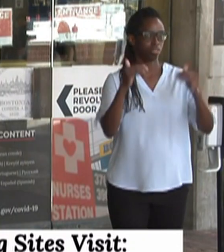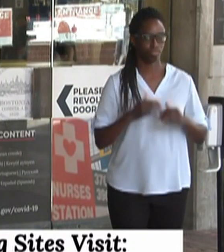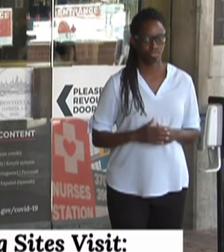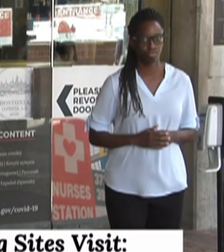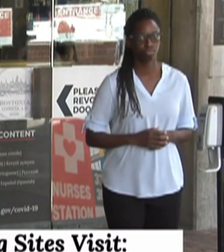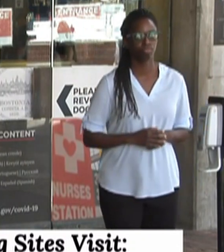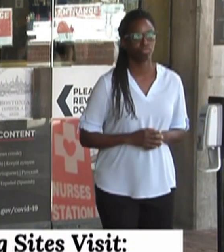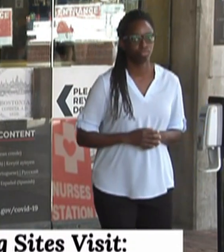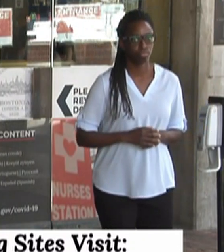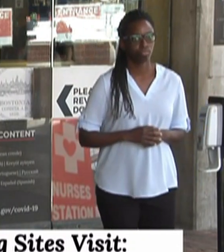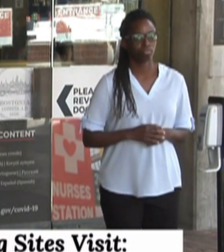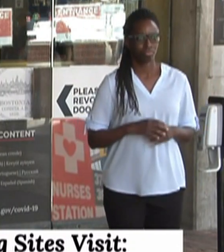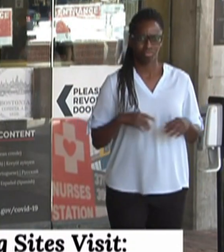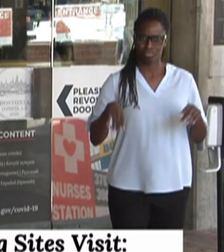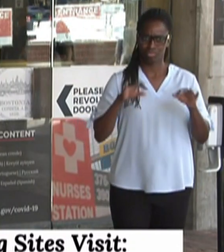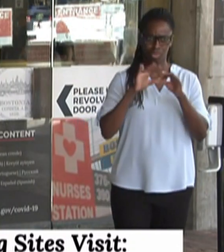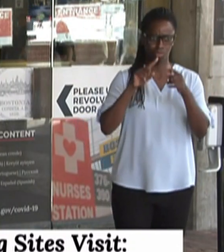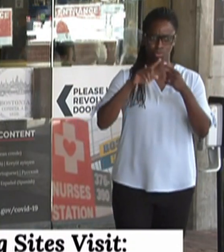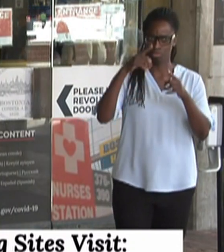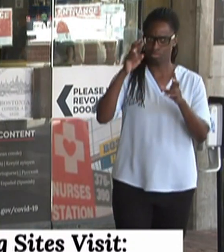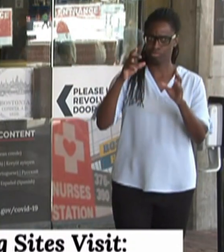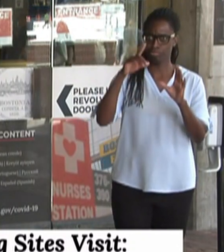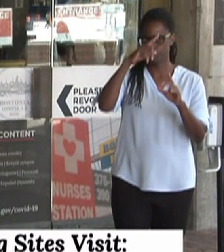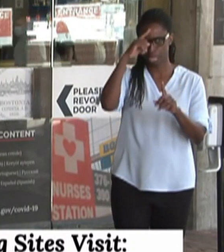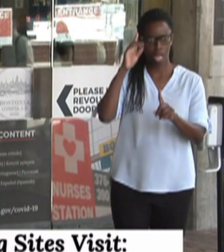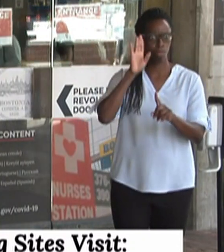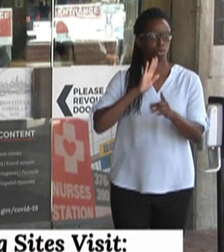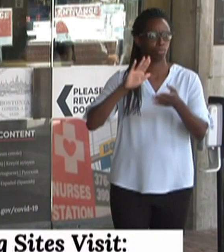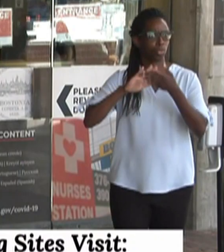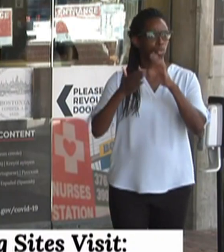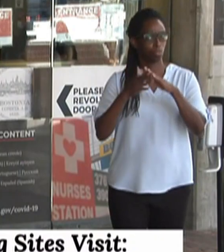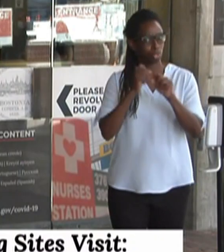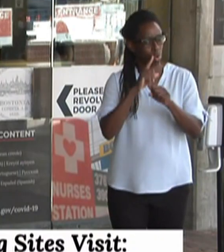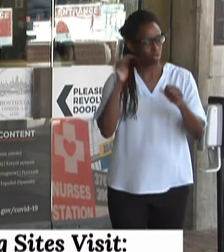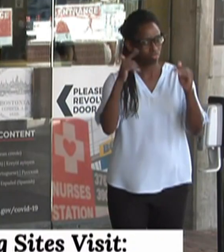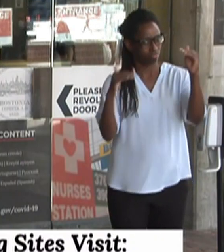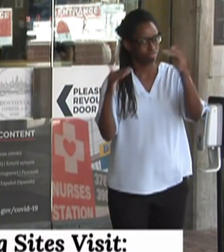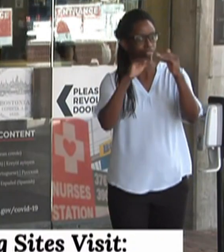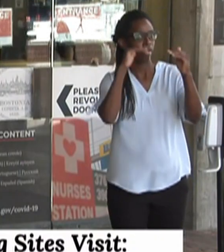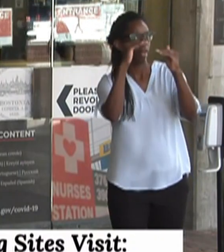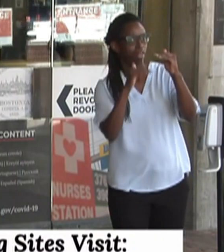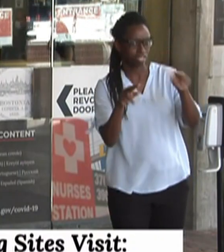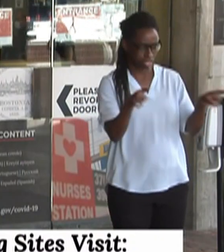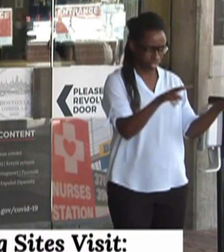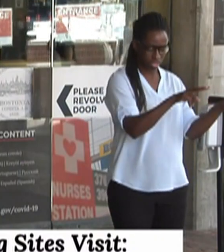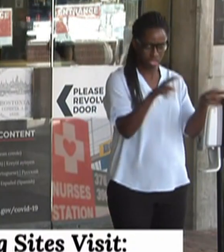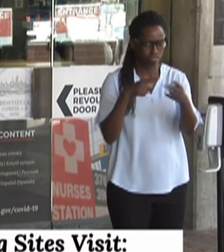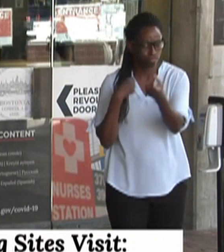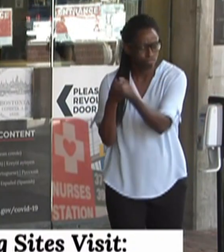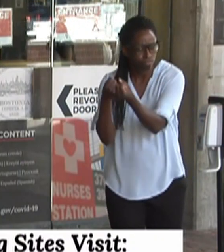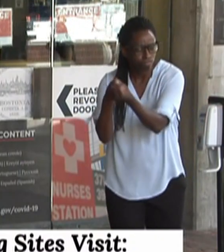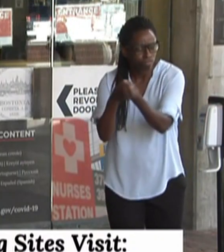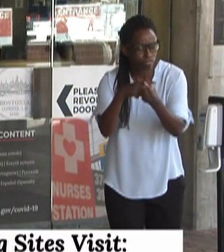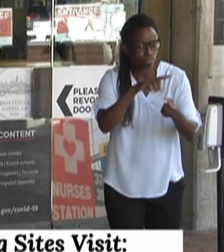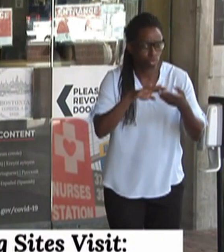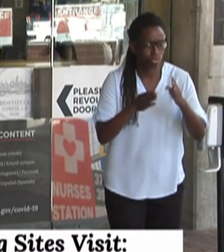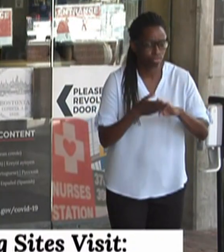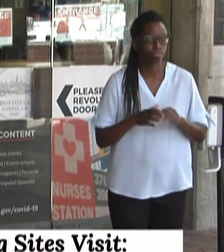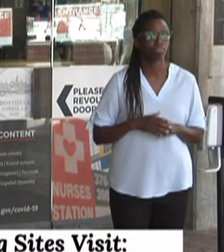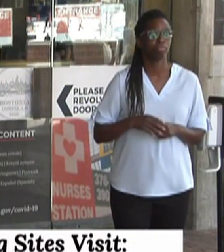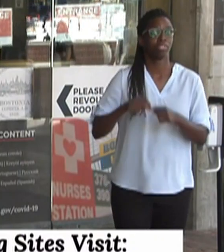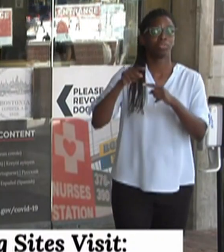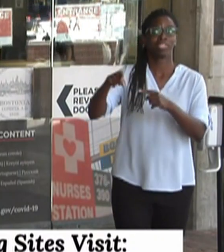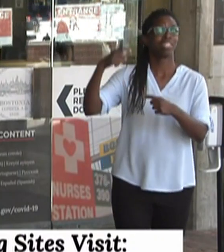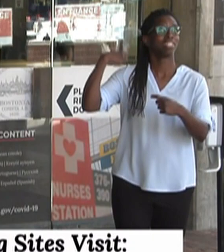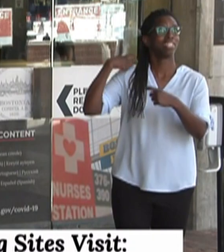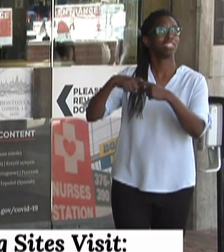our outreach partnership, including with the Greater Boston Latino Network, with support from the Boston Resiliency Funds. We have worked